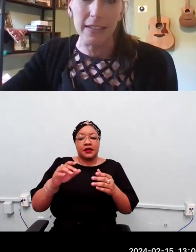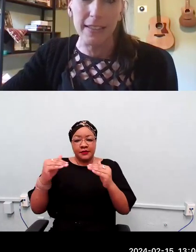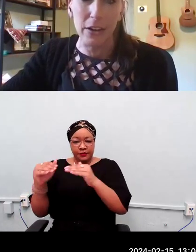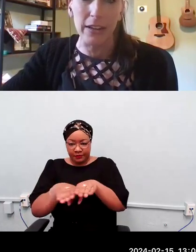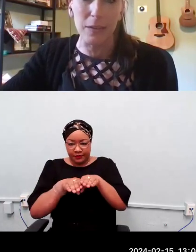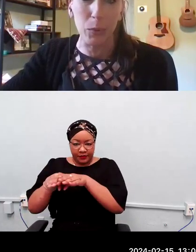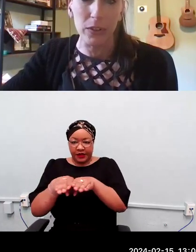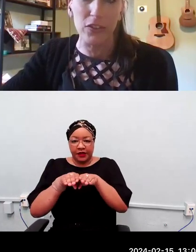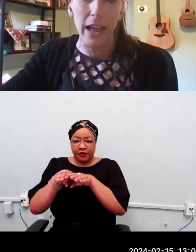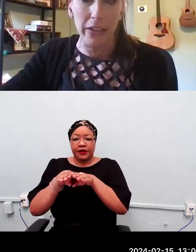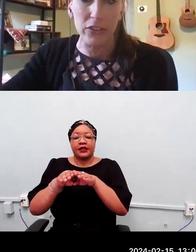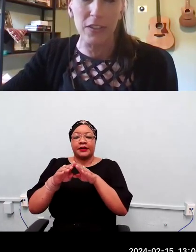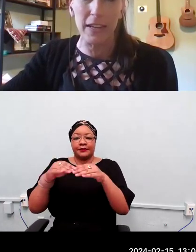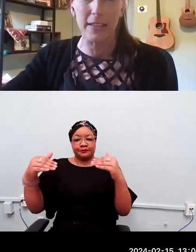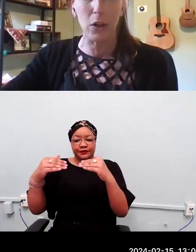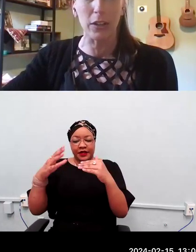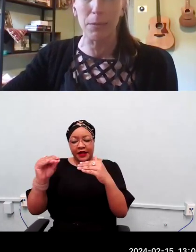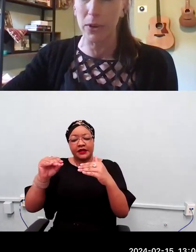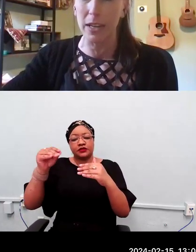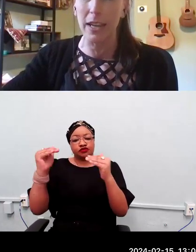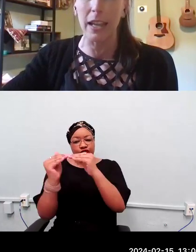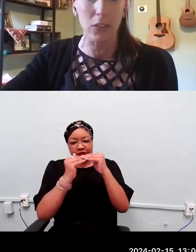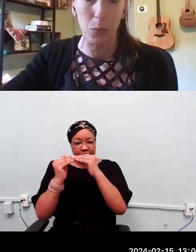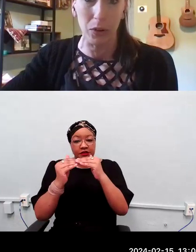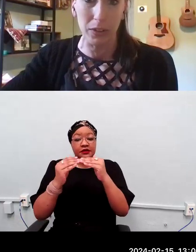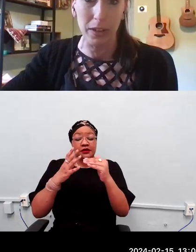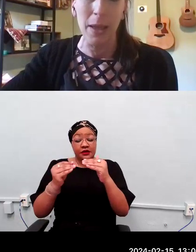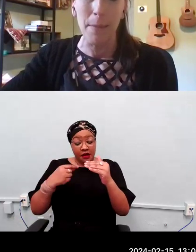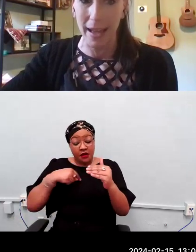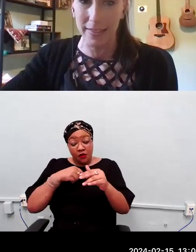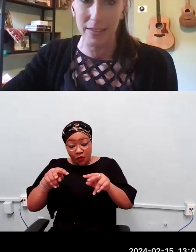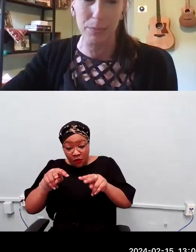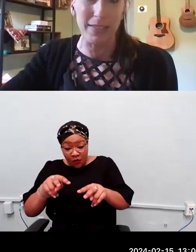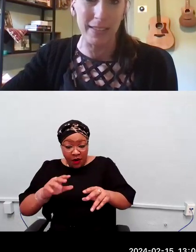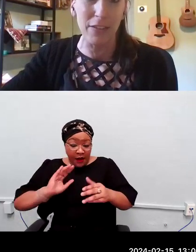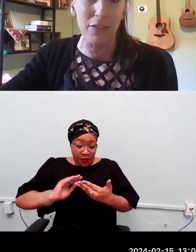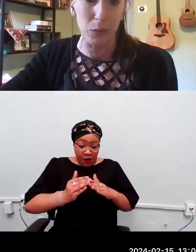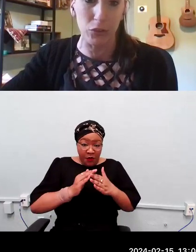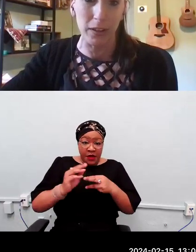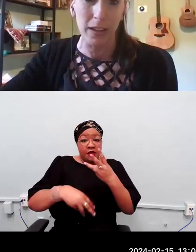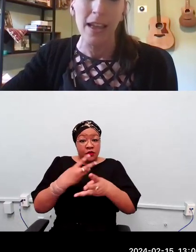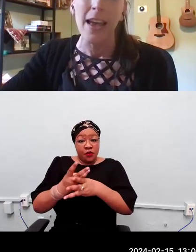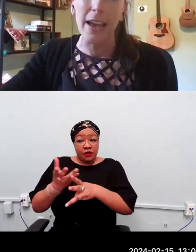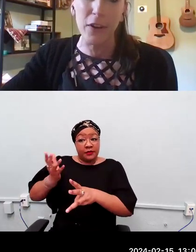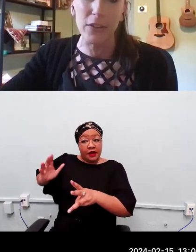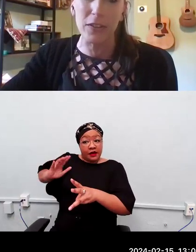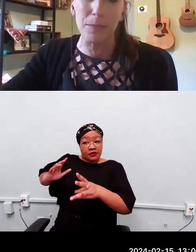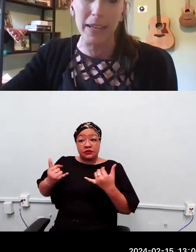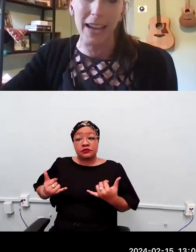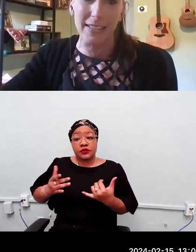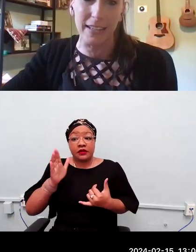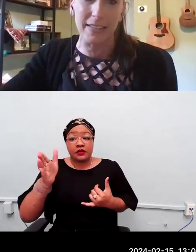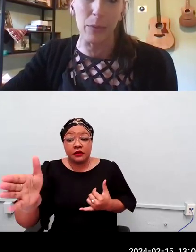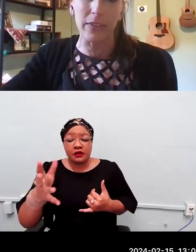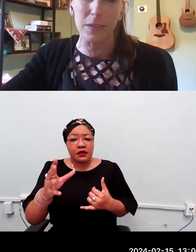The Lytton Center explores challenges facing our community and the world, past, present, and future, and fosters